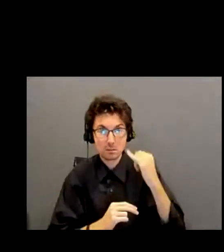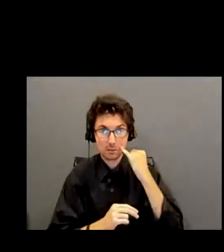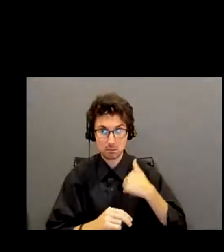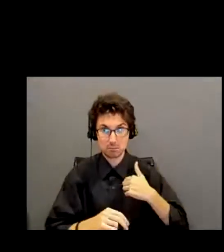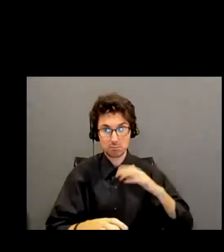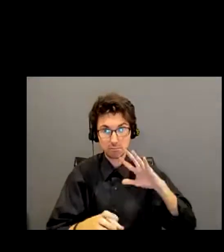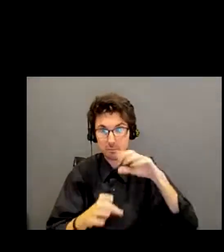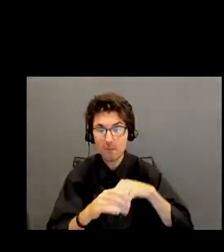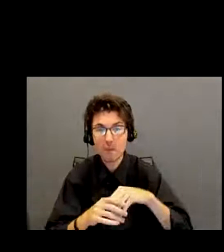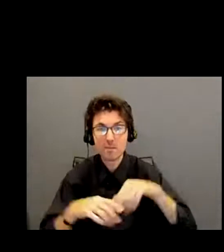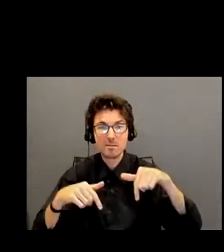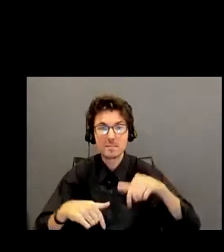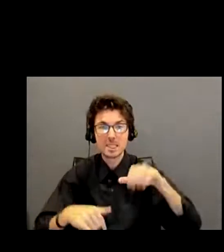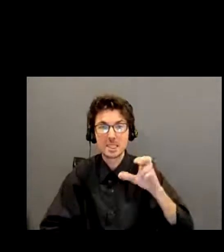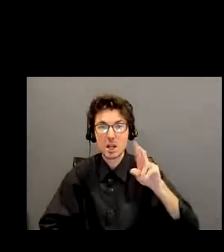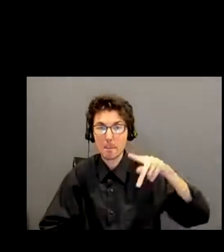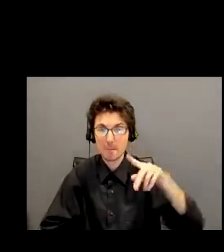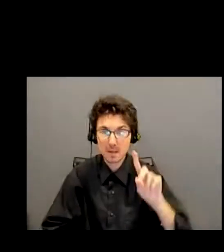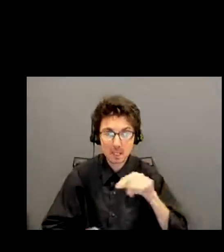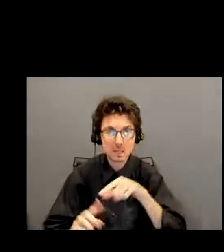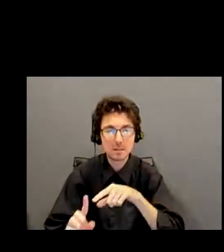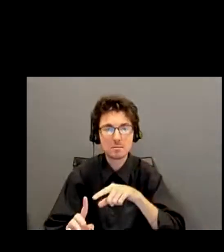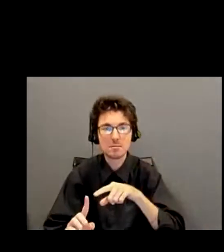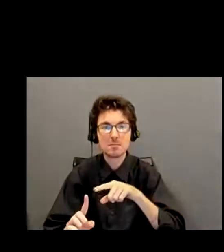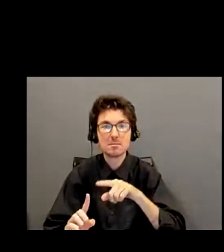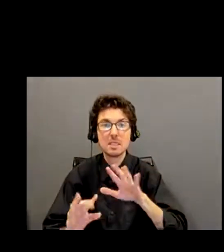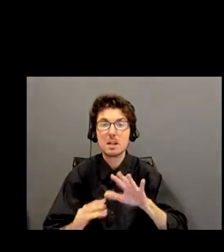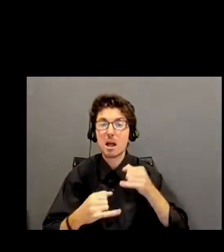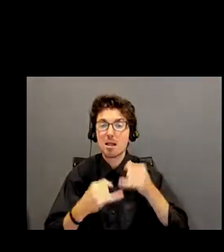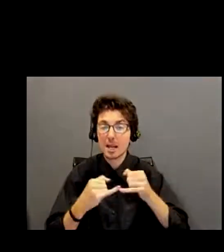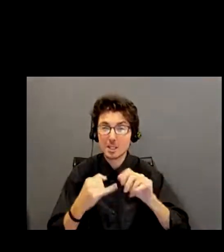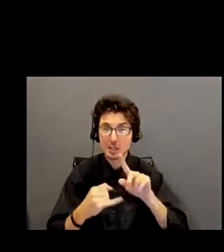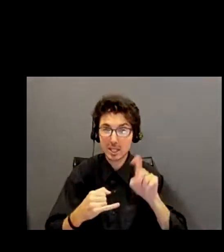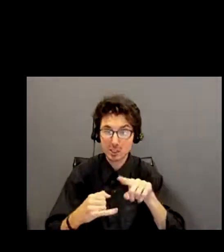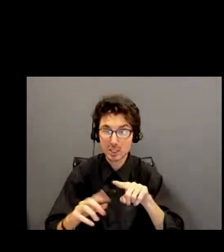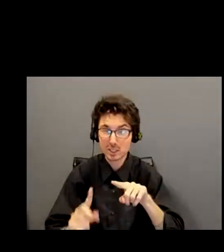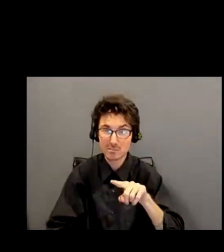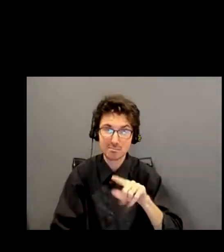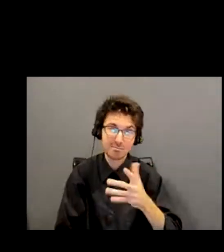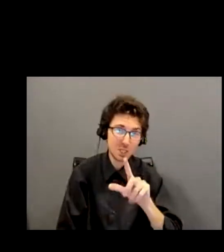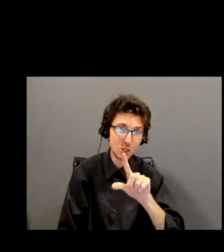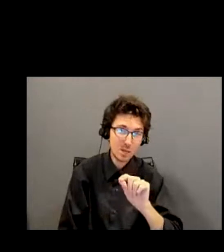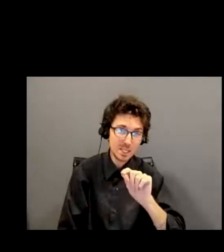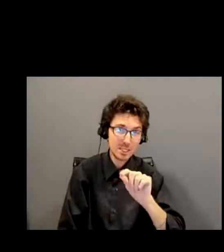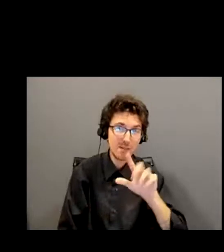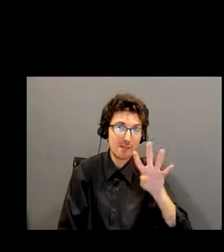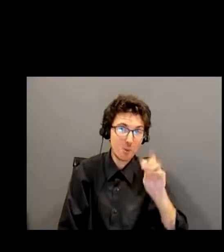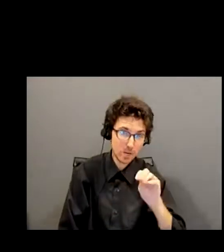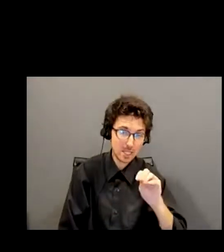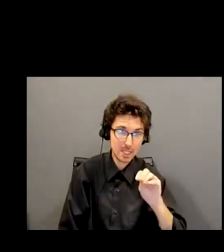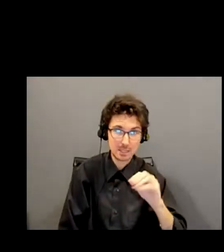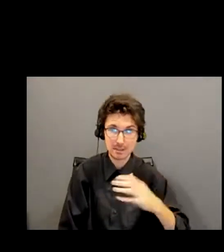it. Refer to the last question, I wish that every child in 2040 would know the